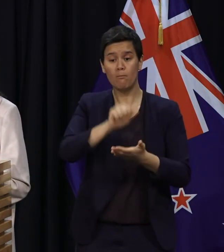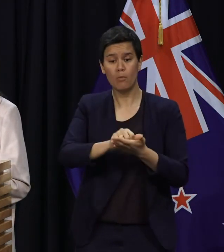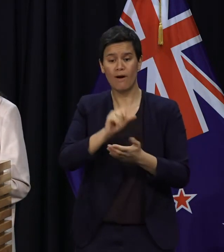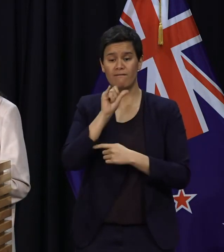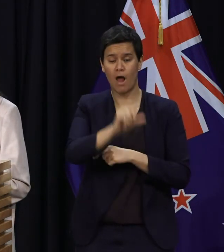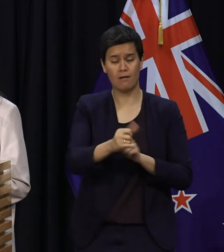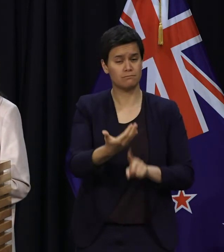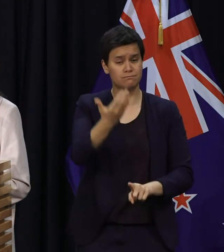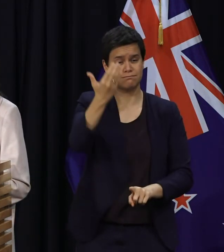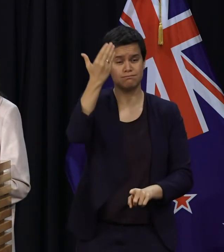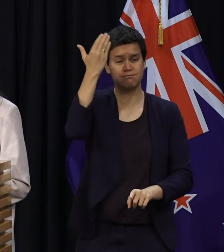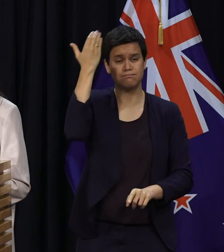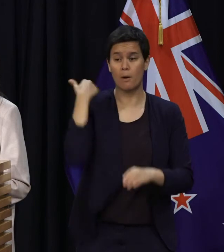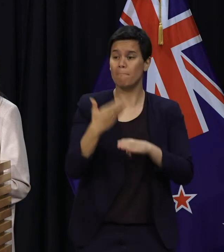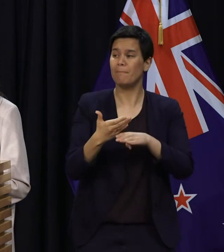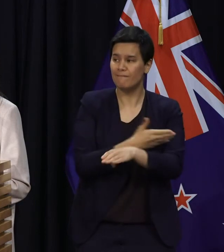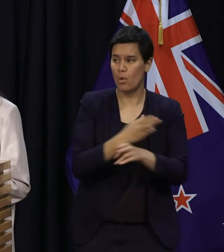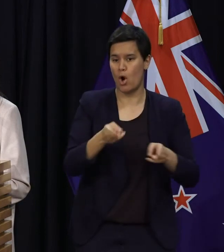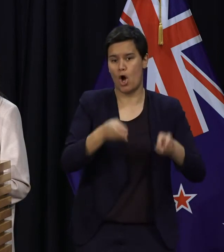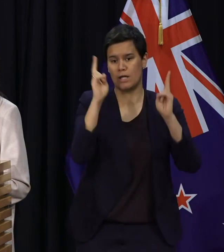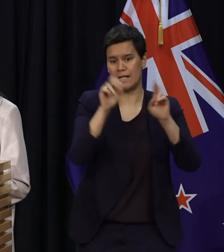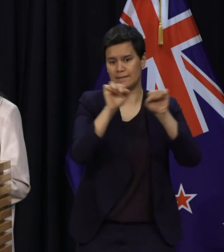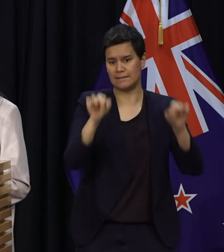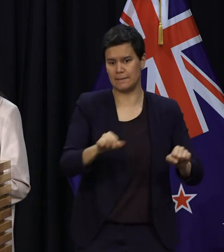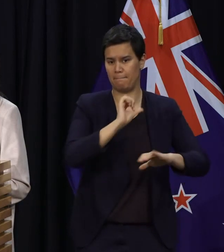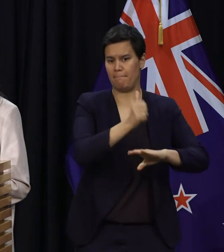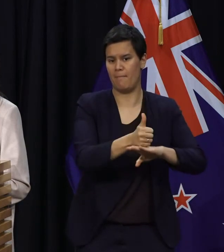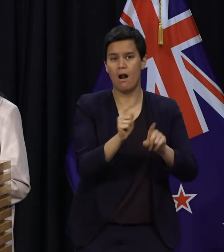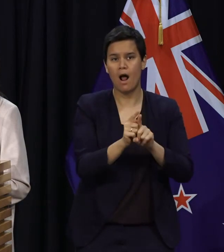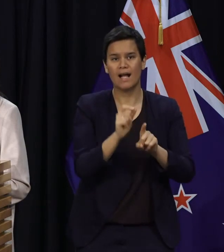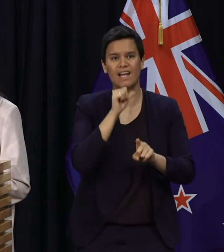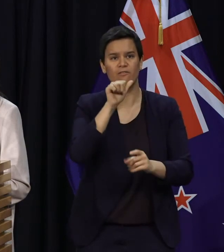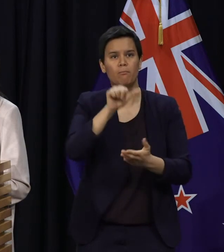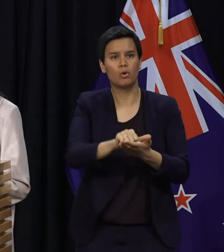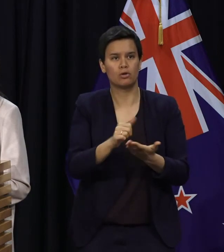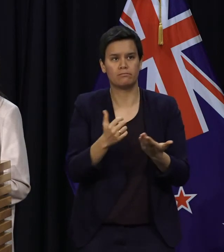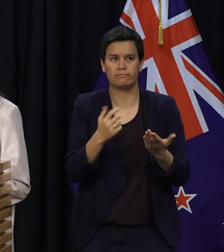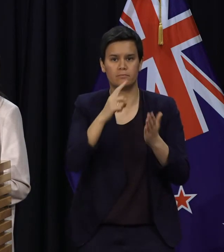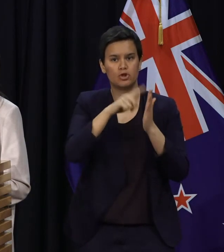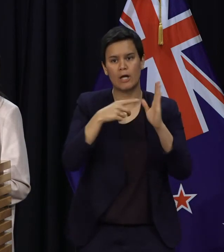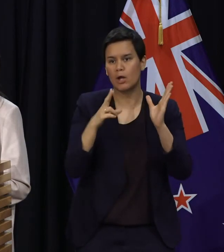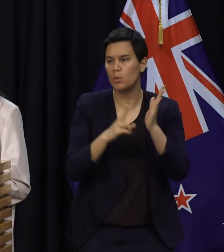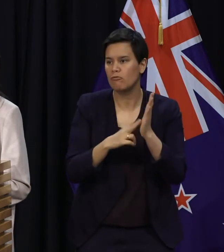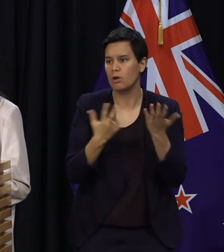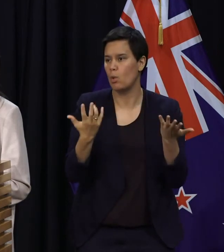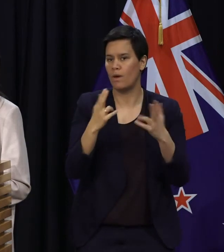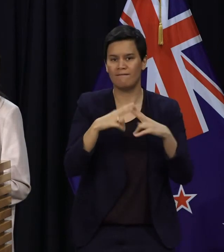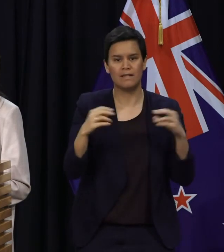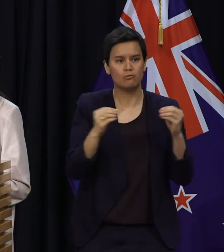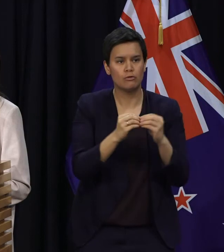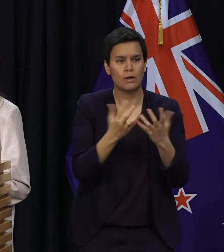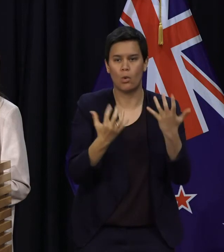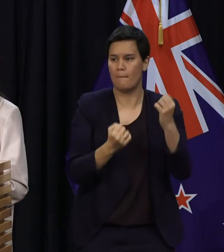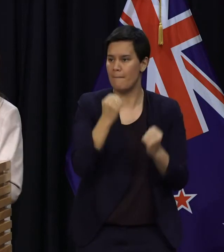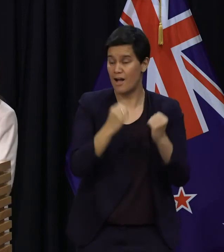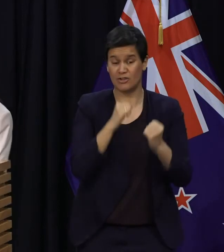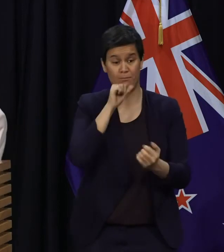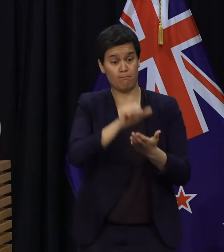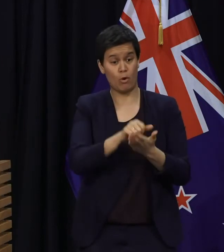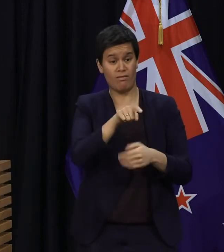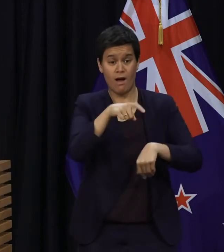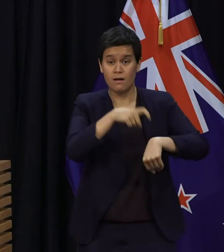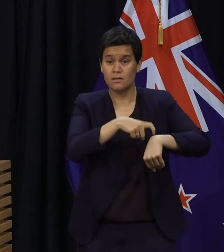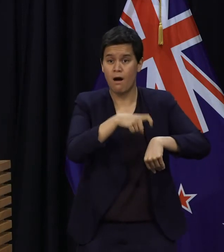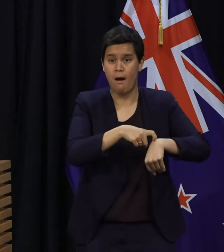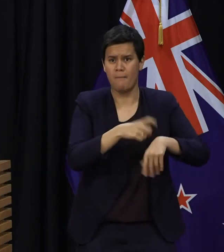current design, in the first half of 2020. MD didn't start its publicity campaign around the voucher scheme